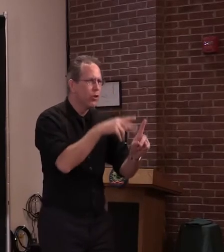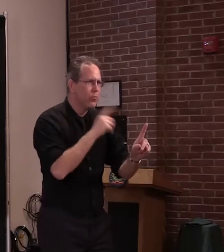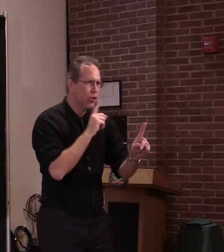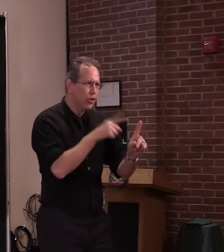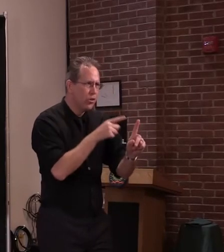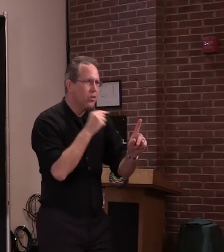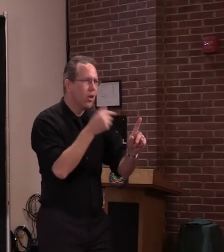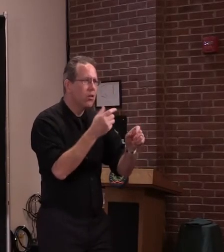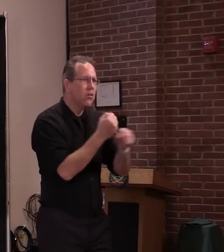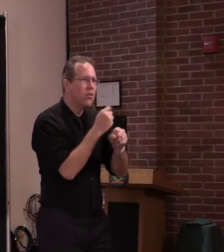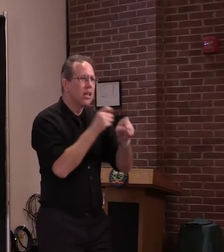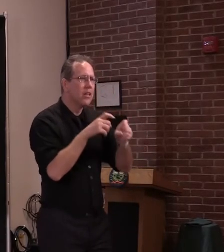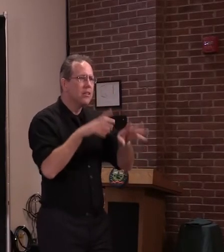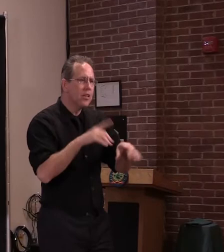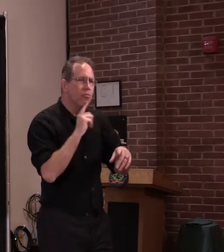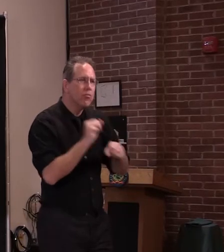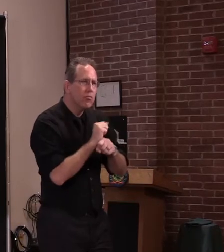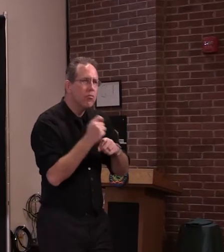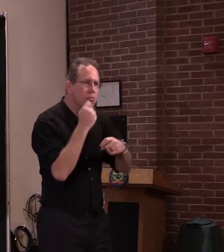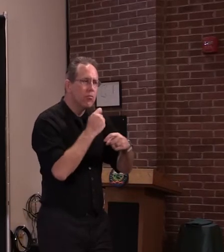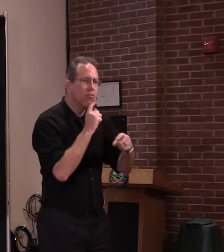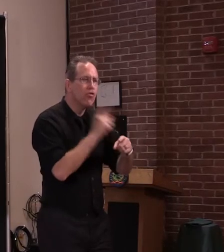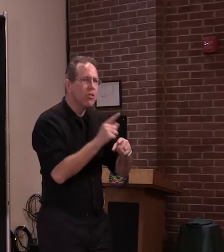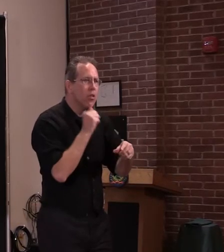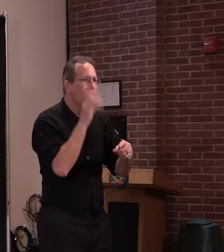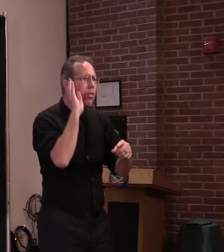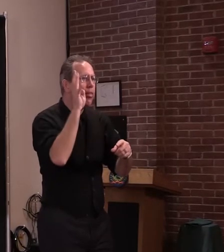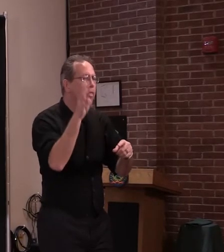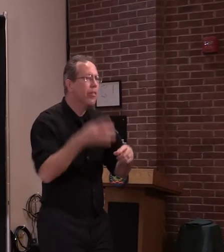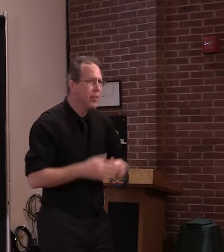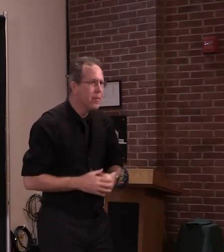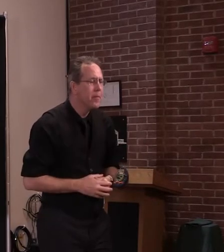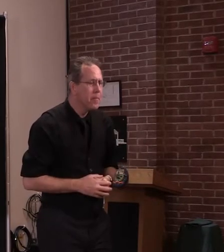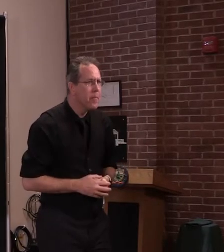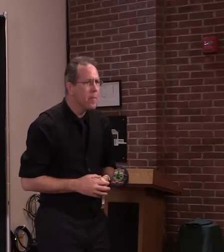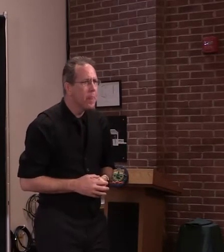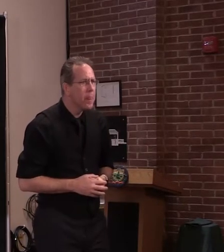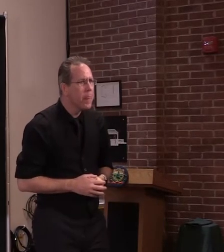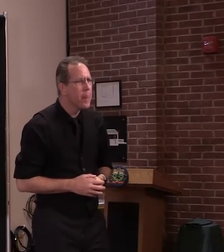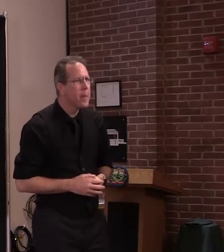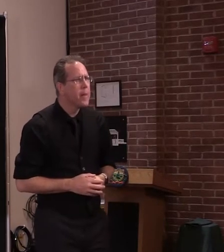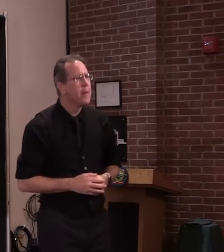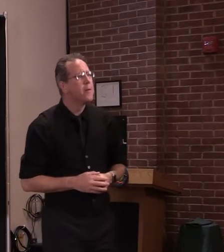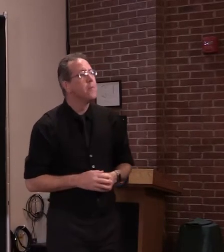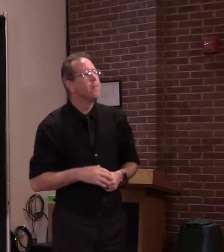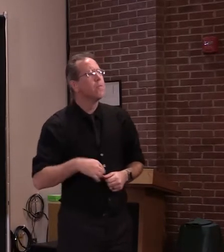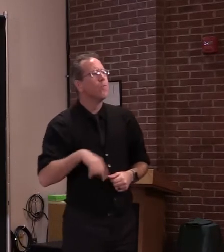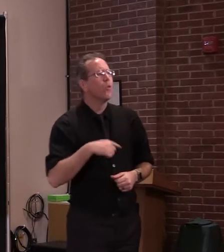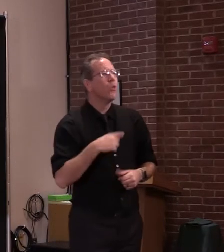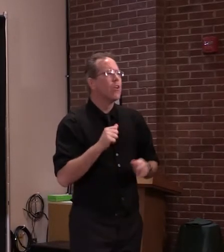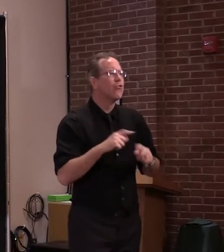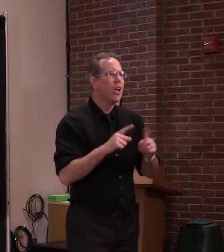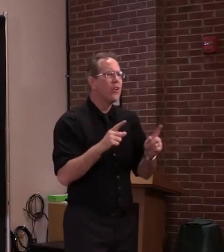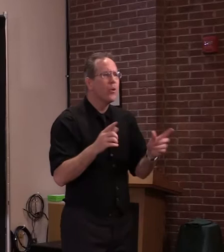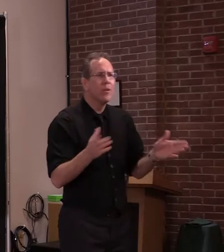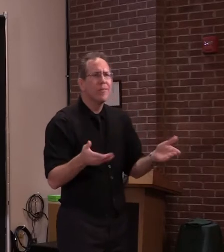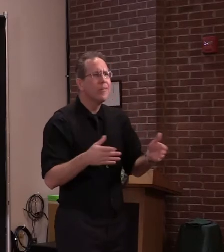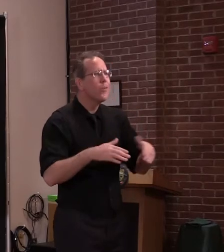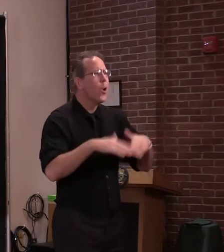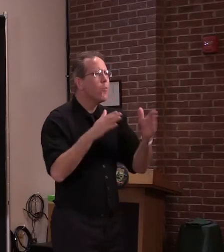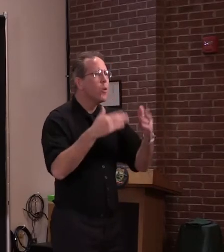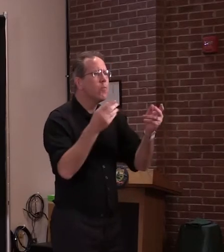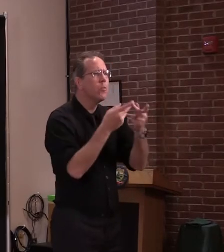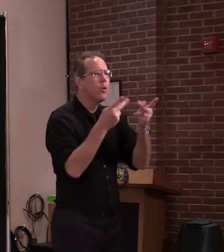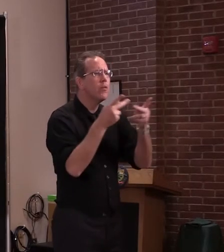So, yeah, I mean, we're trying to not only have all the testing sites that we have available throughout